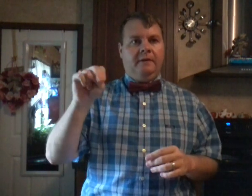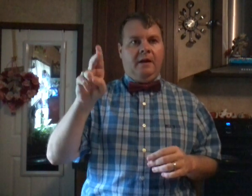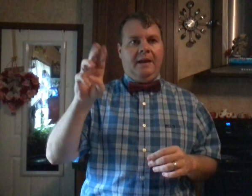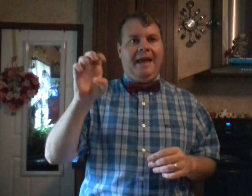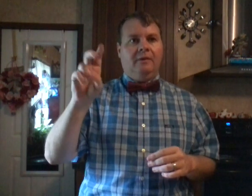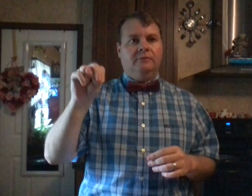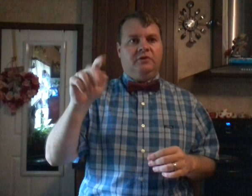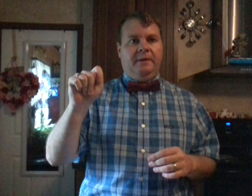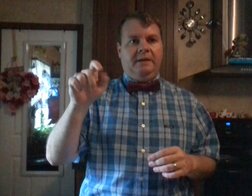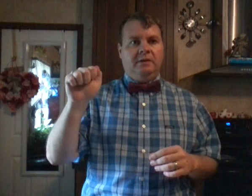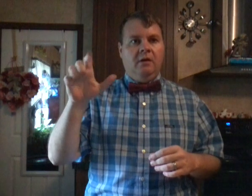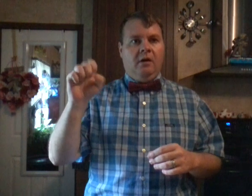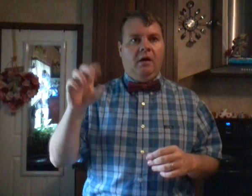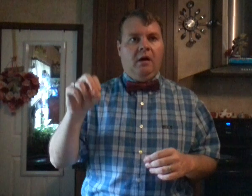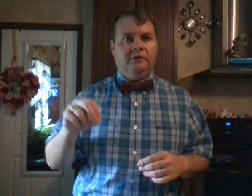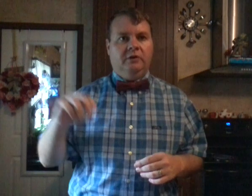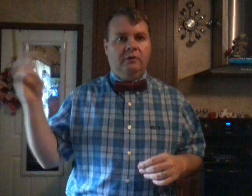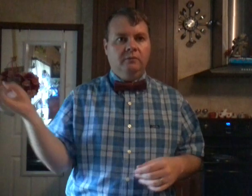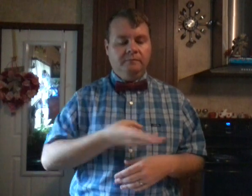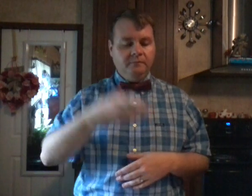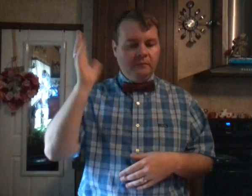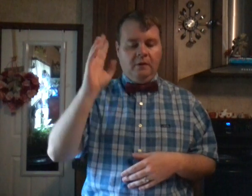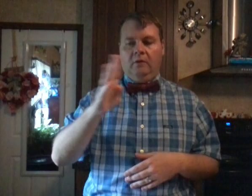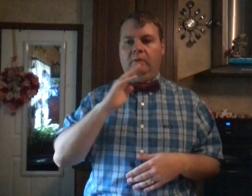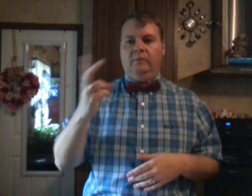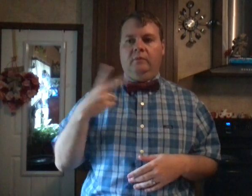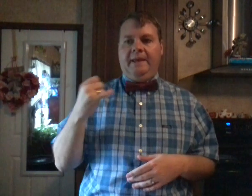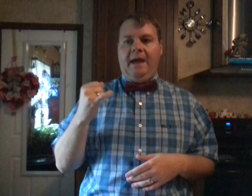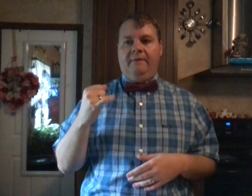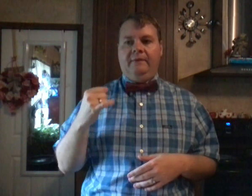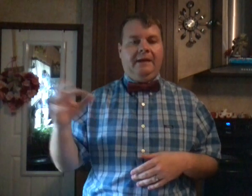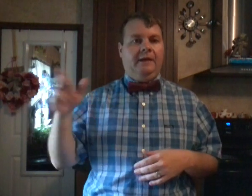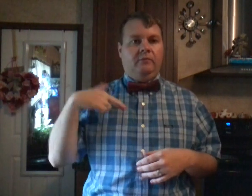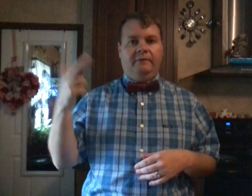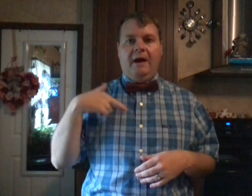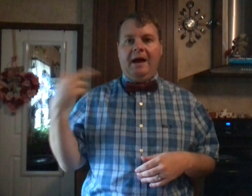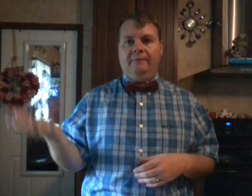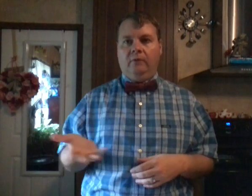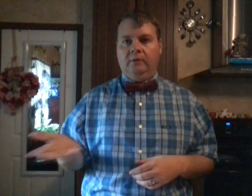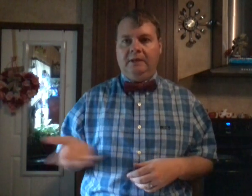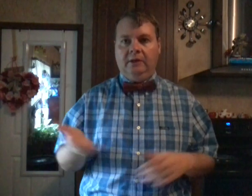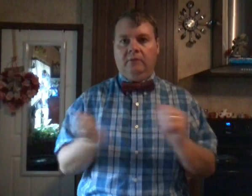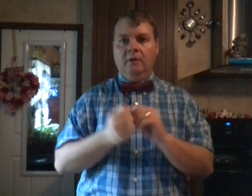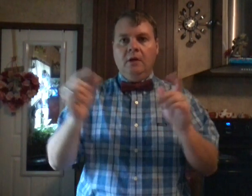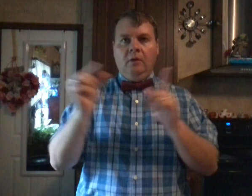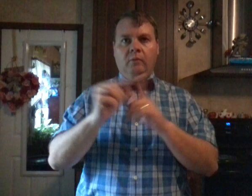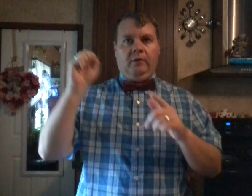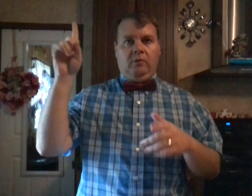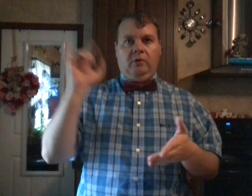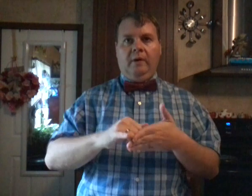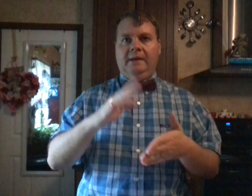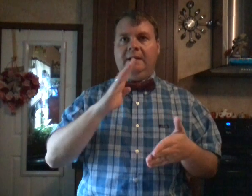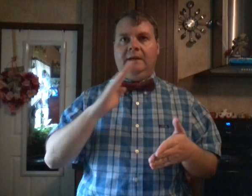announcement, also, we will be having a revival here with the Word Awakening.